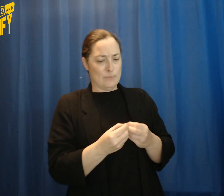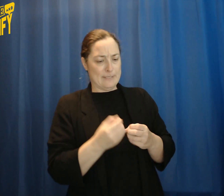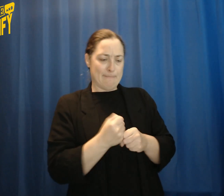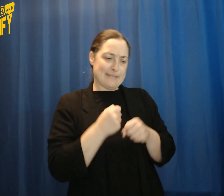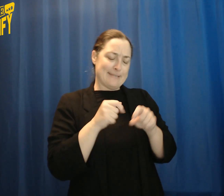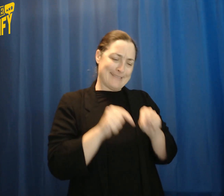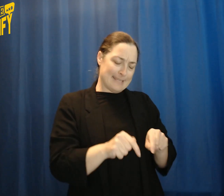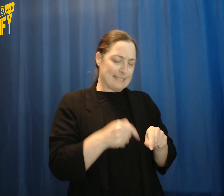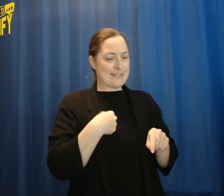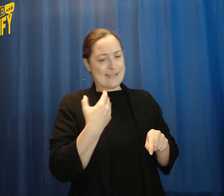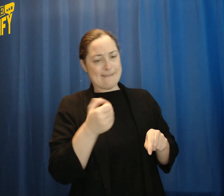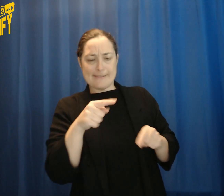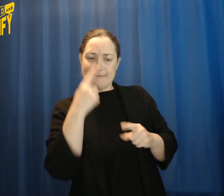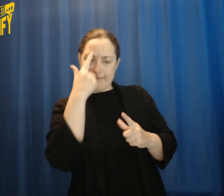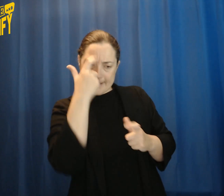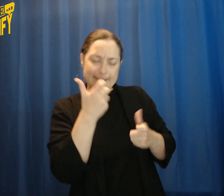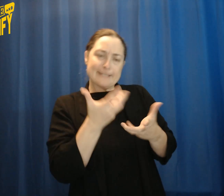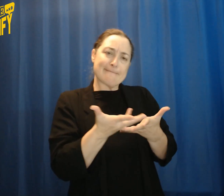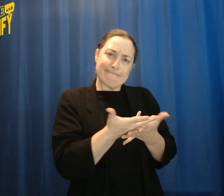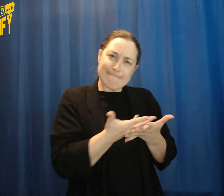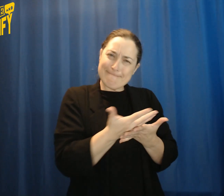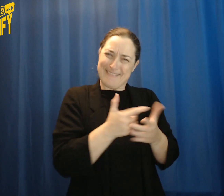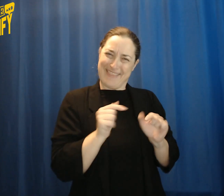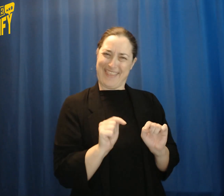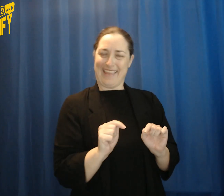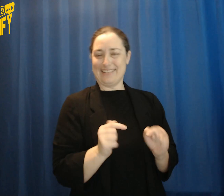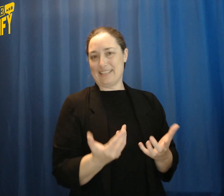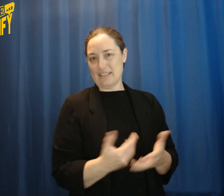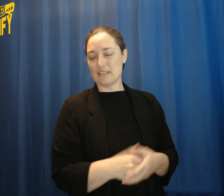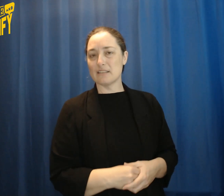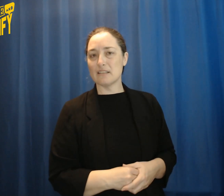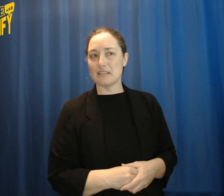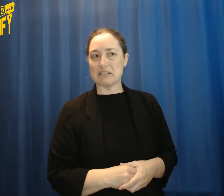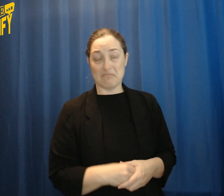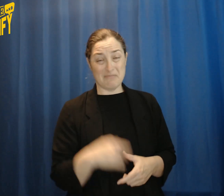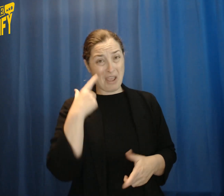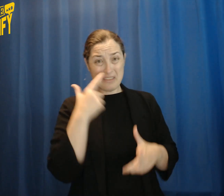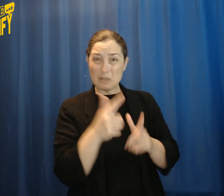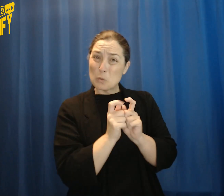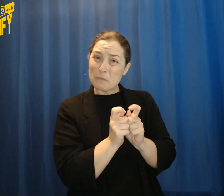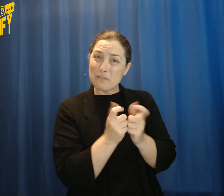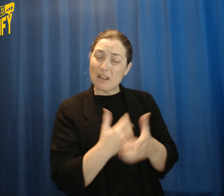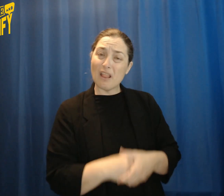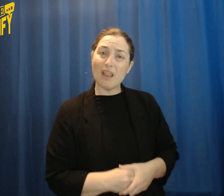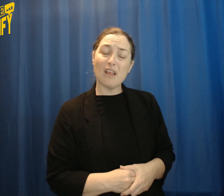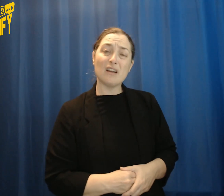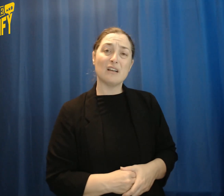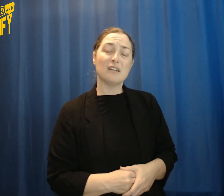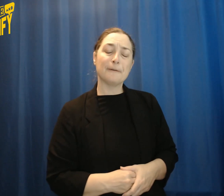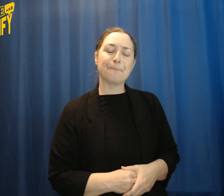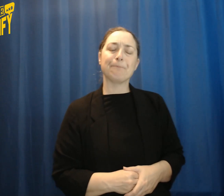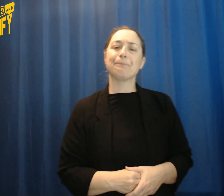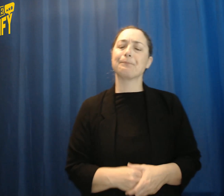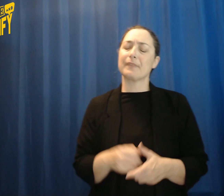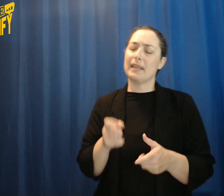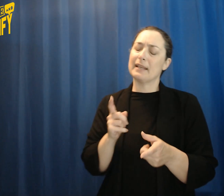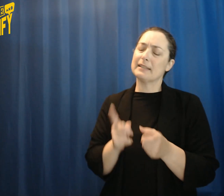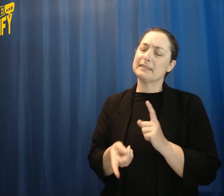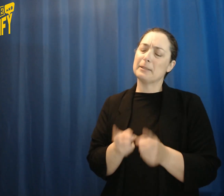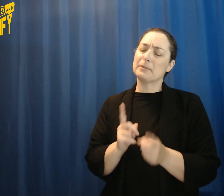and you know, those sort of conversations. I think they're really useful. Sometimes I find visual